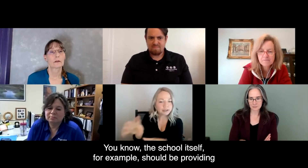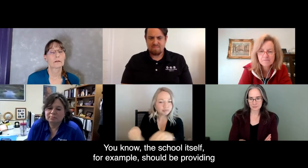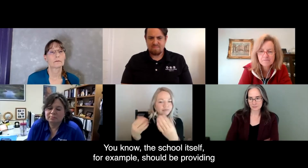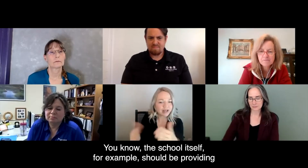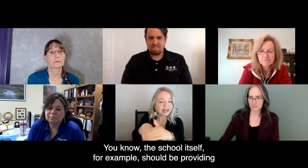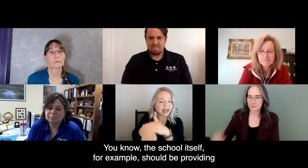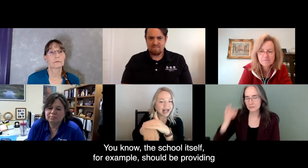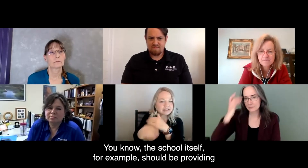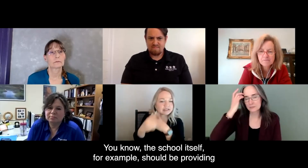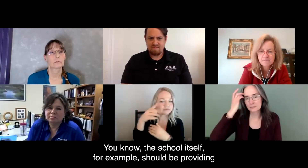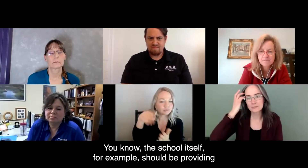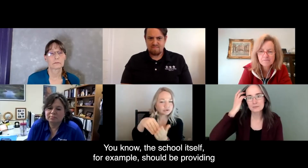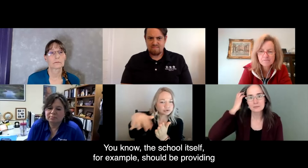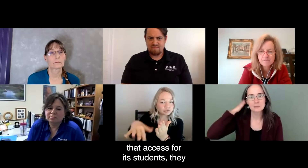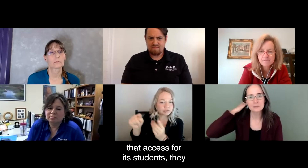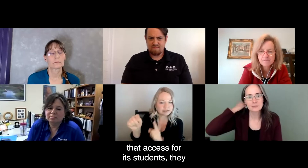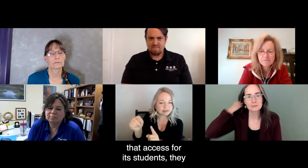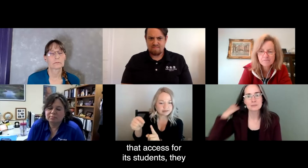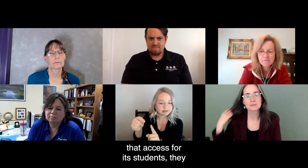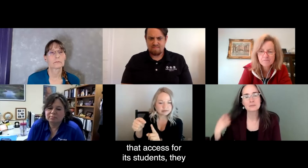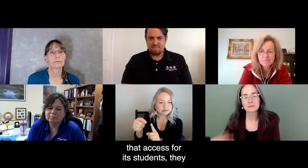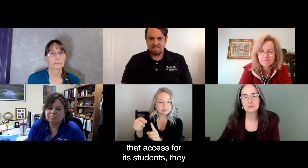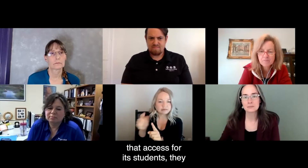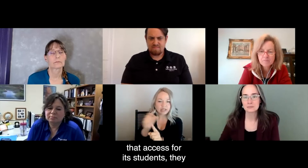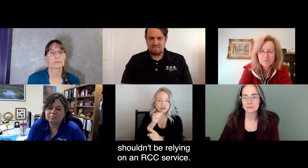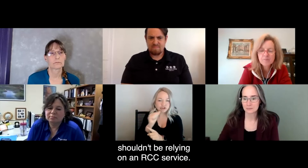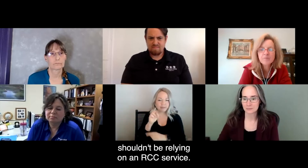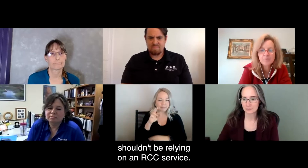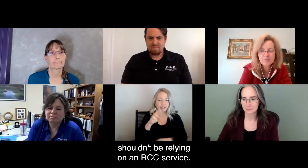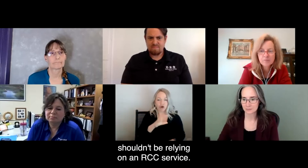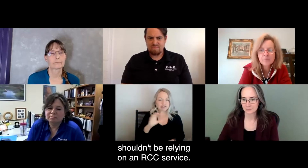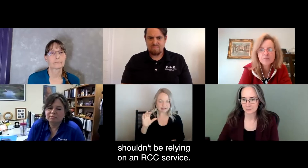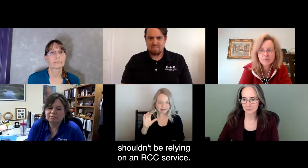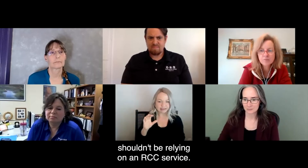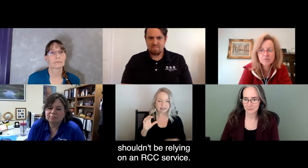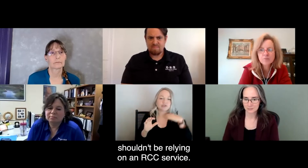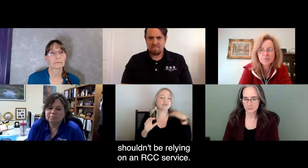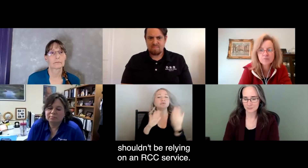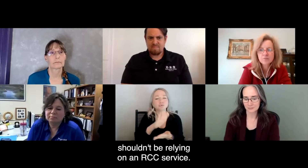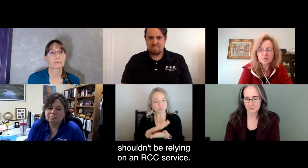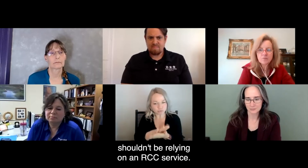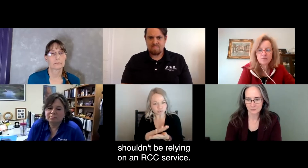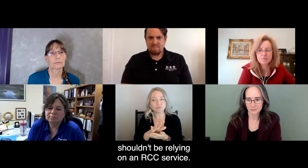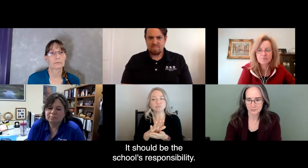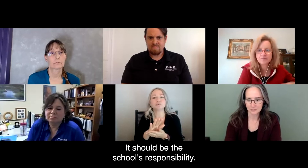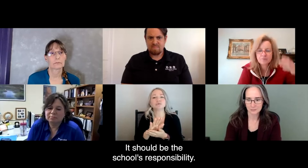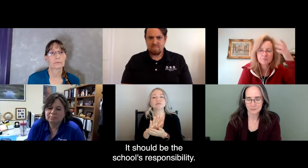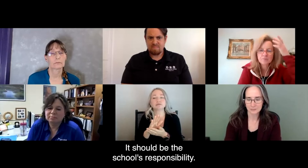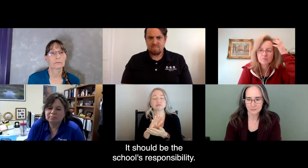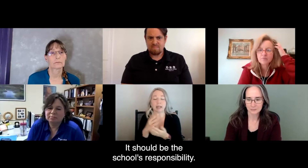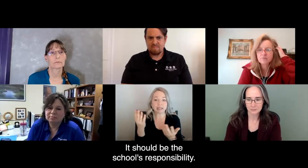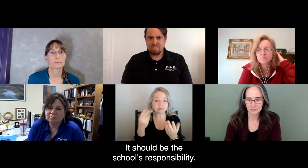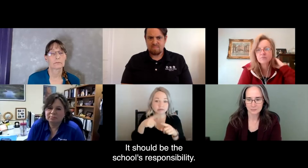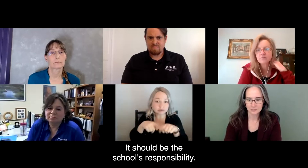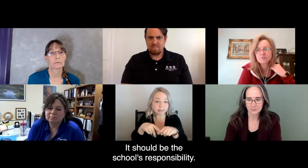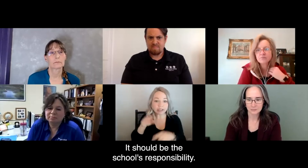the school itself, for example, should be providing that access for its students. They shouldn't be relying on an RCC service. It should be the